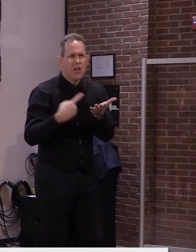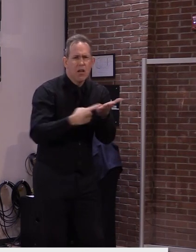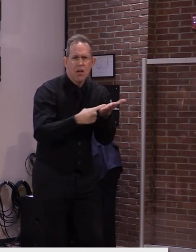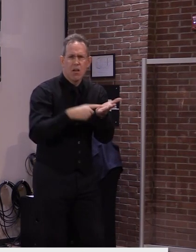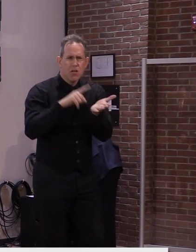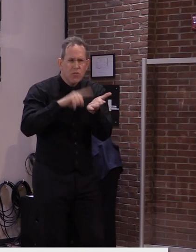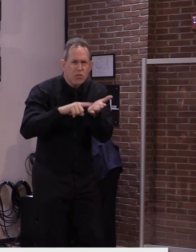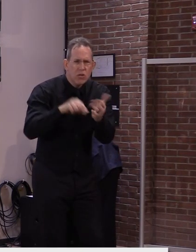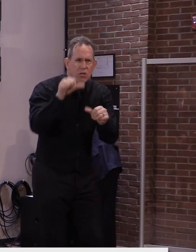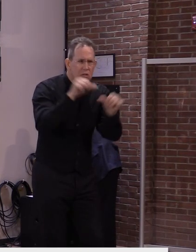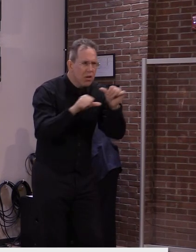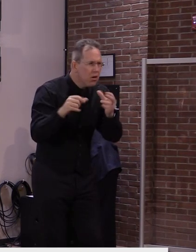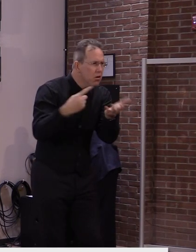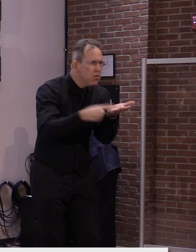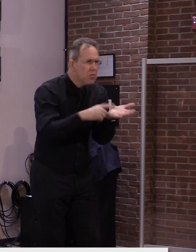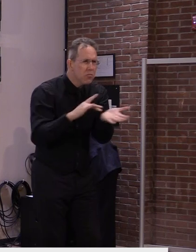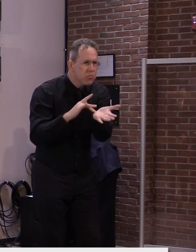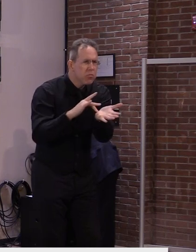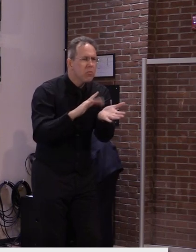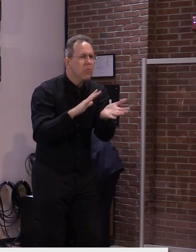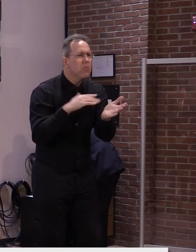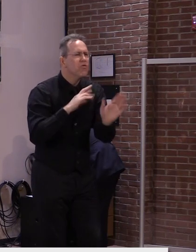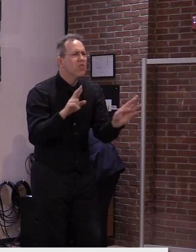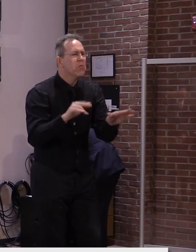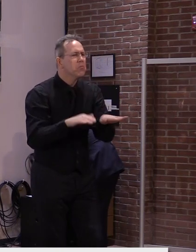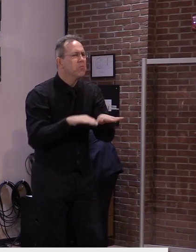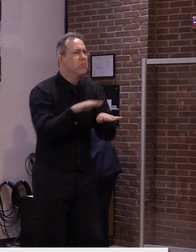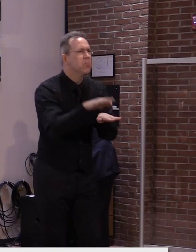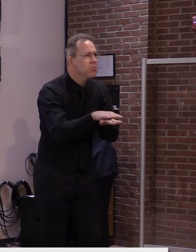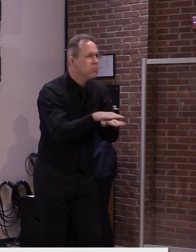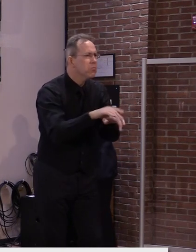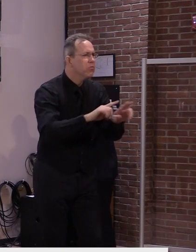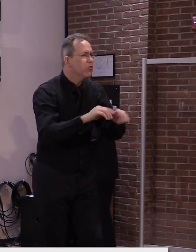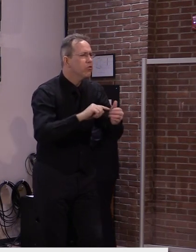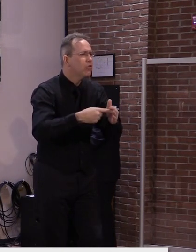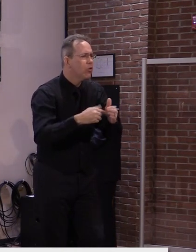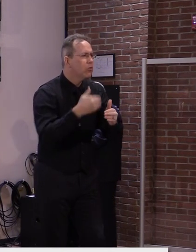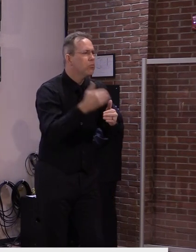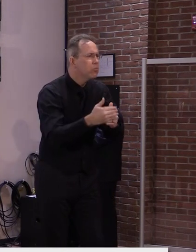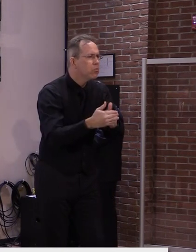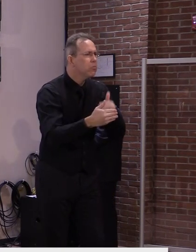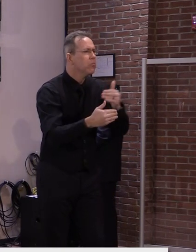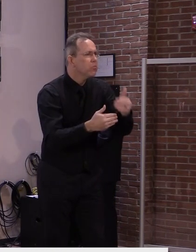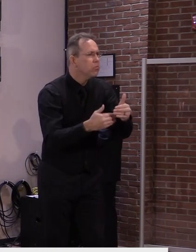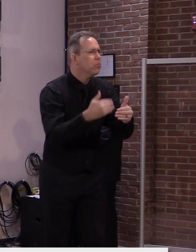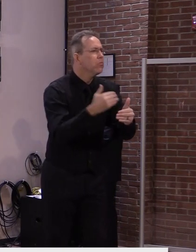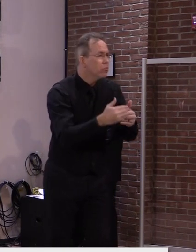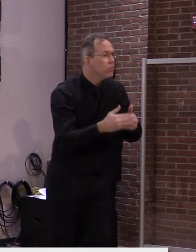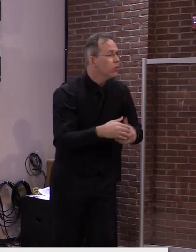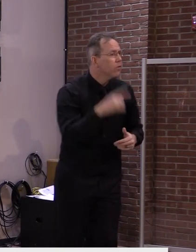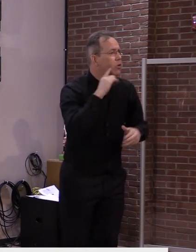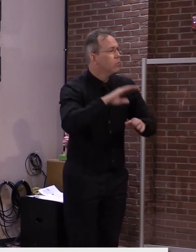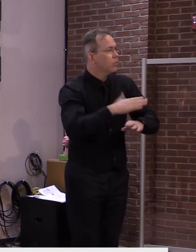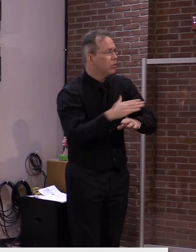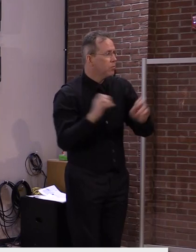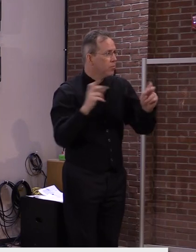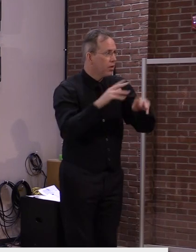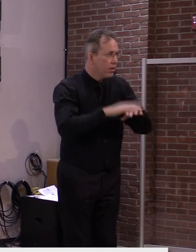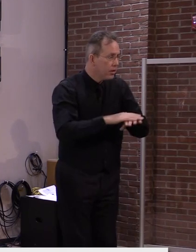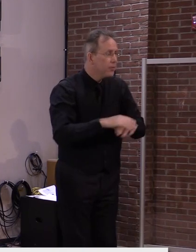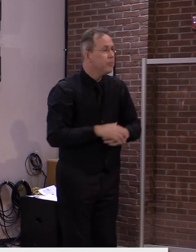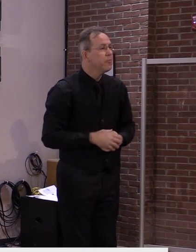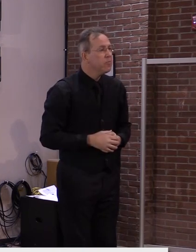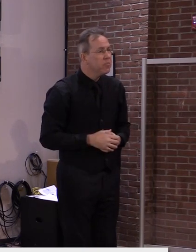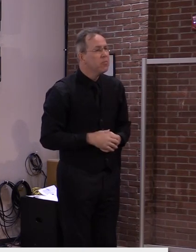areas. We looked at music again in early October when we moved schools to step 3 in our guidance based on their demonstrated ability to